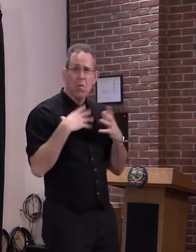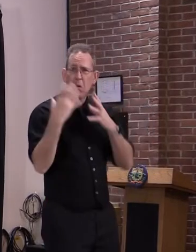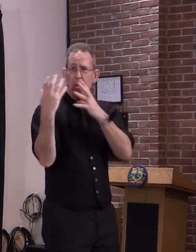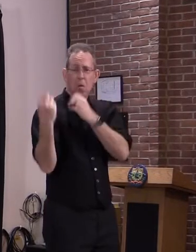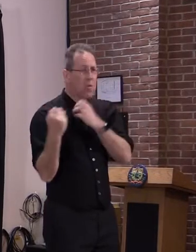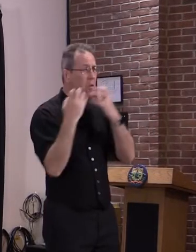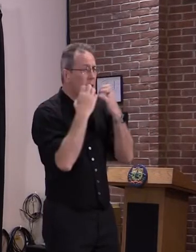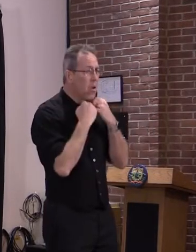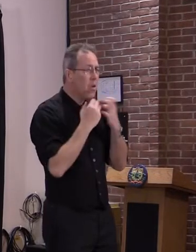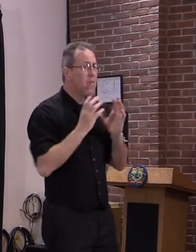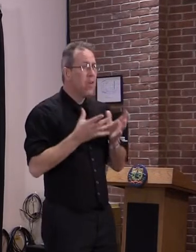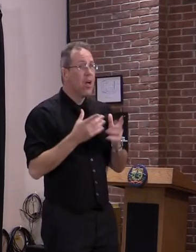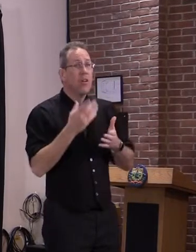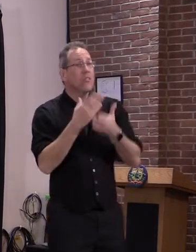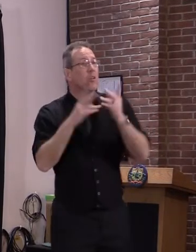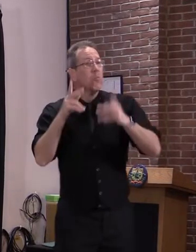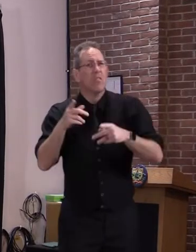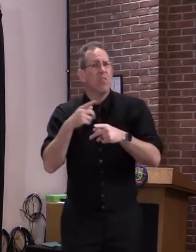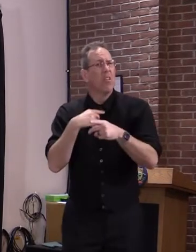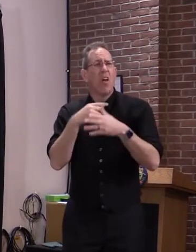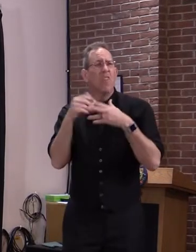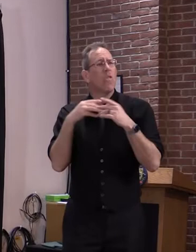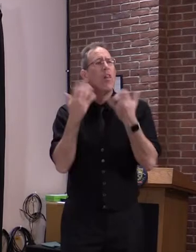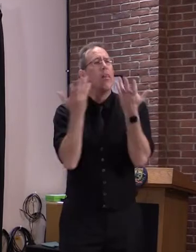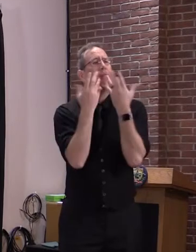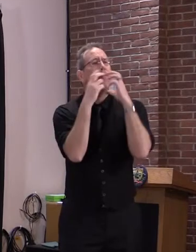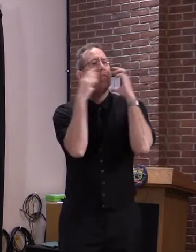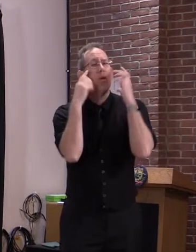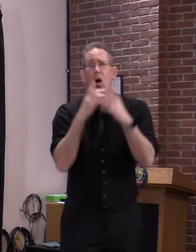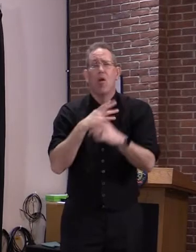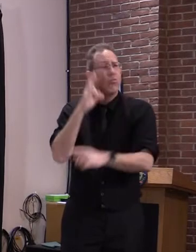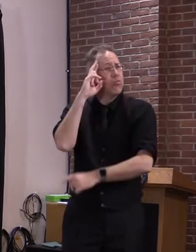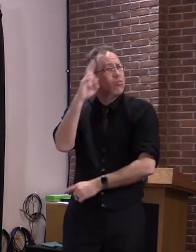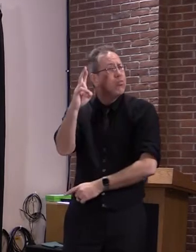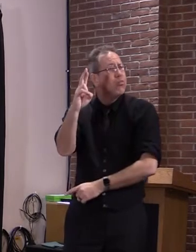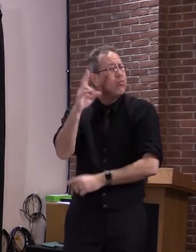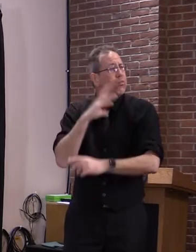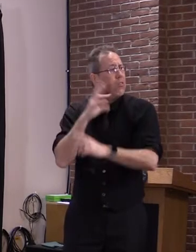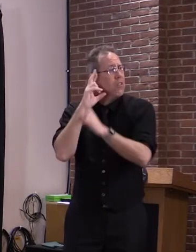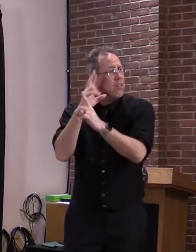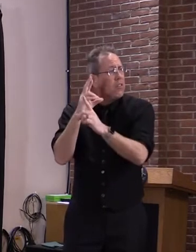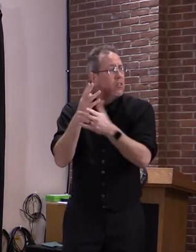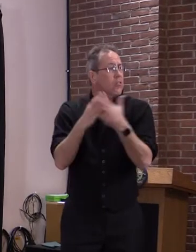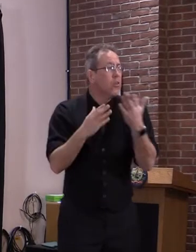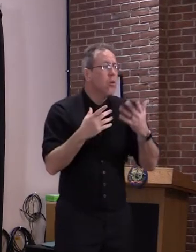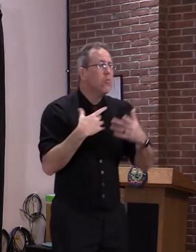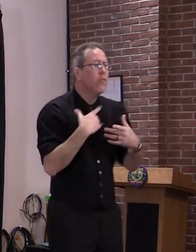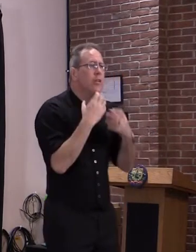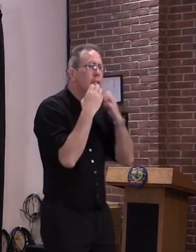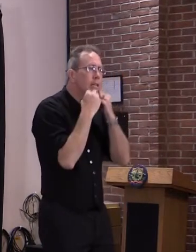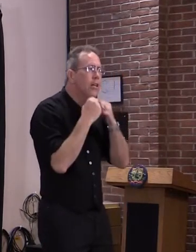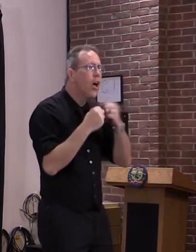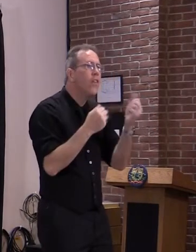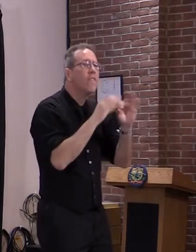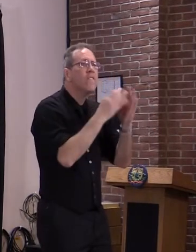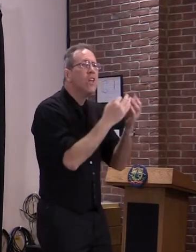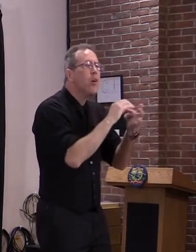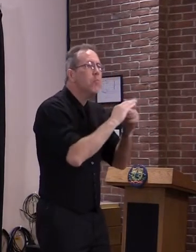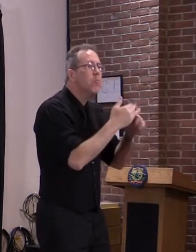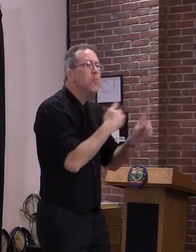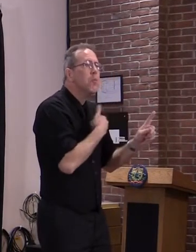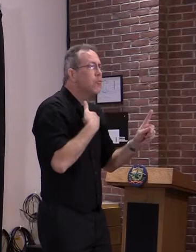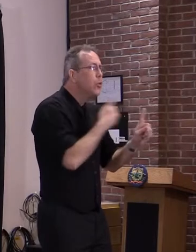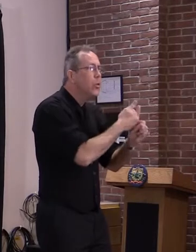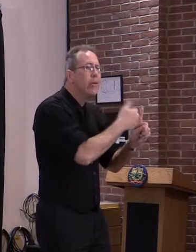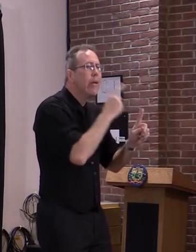health condition, or to protect someone at risk for more severe illness. Or maybe you're just more comfortable